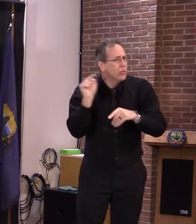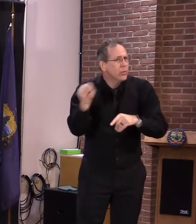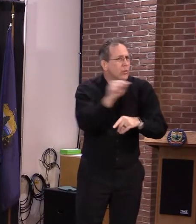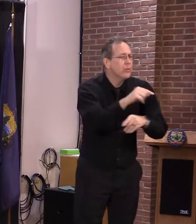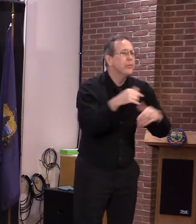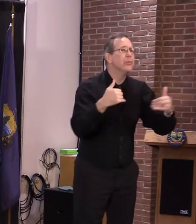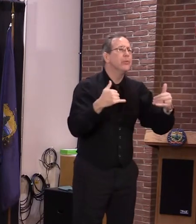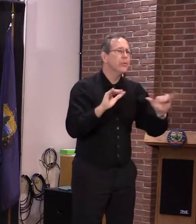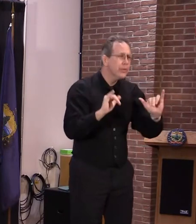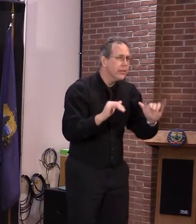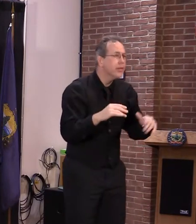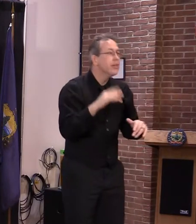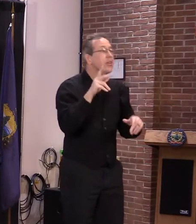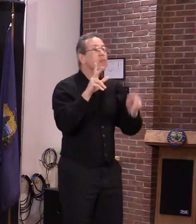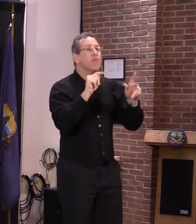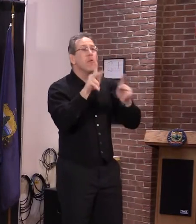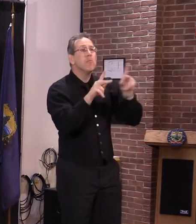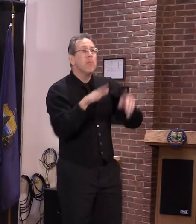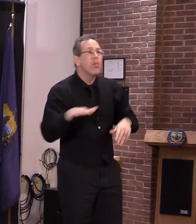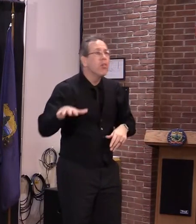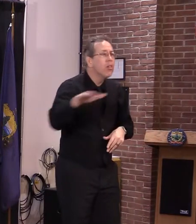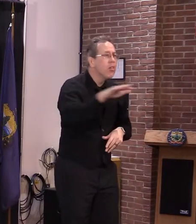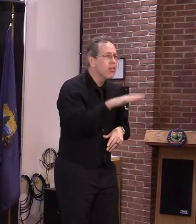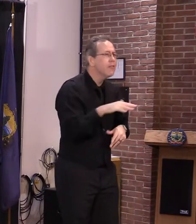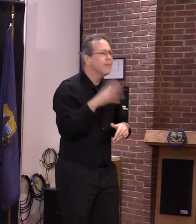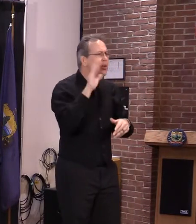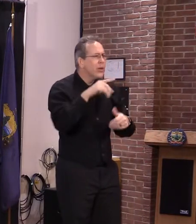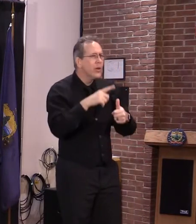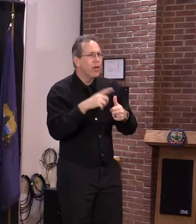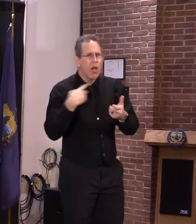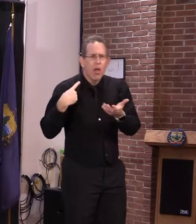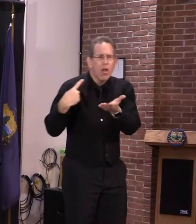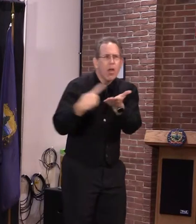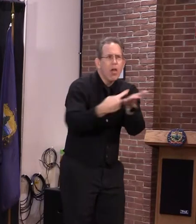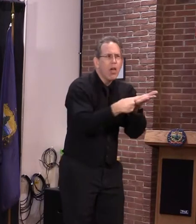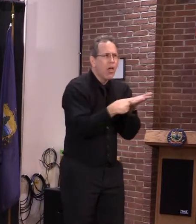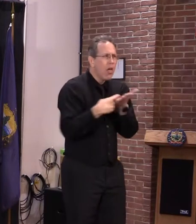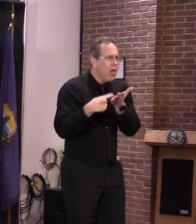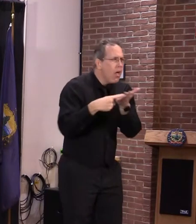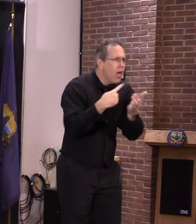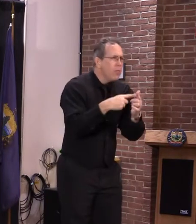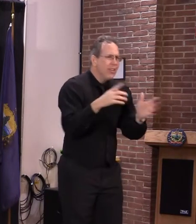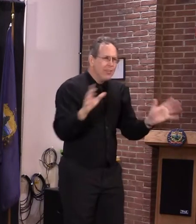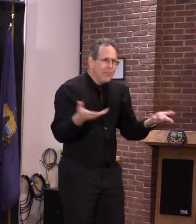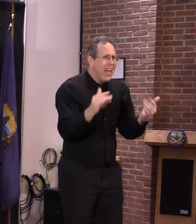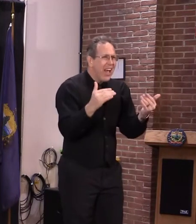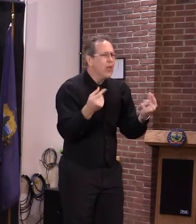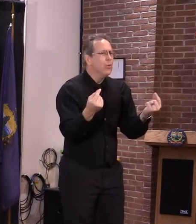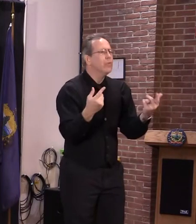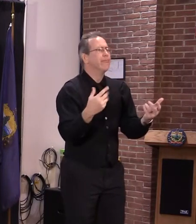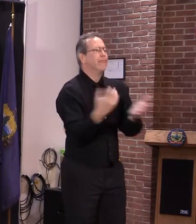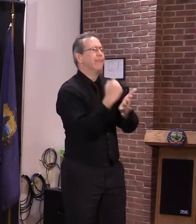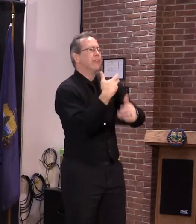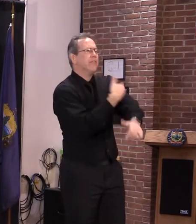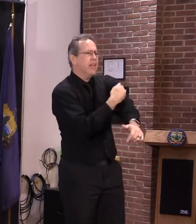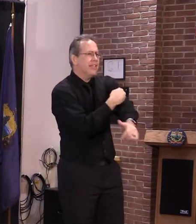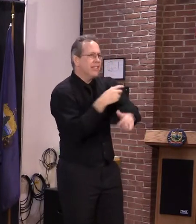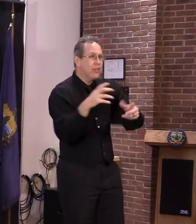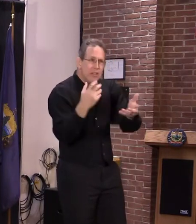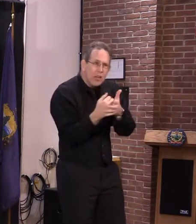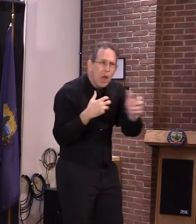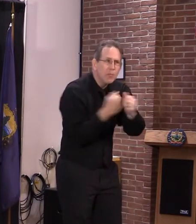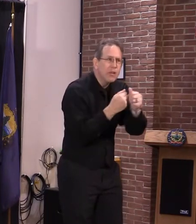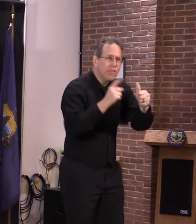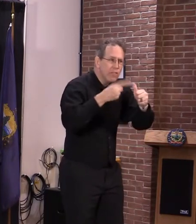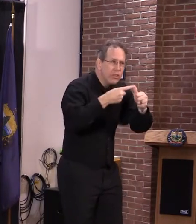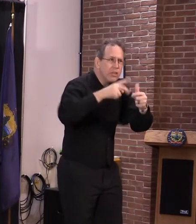other by doing the things we talked about for months. Get vaccinated and stay up to date. Stay